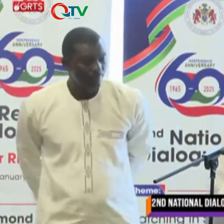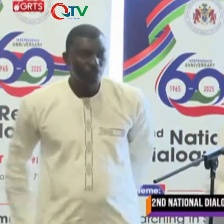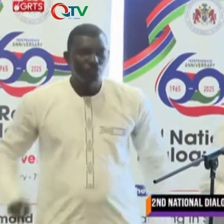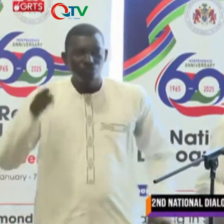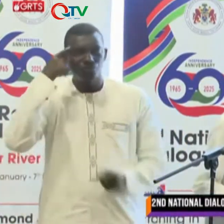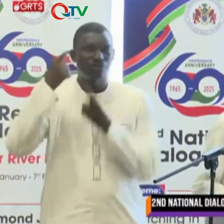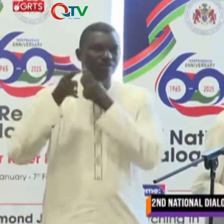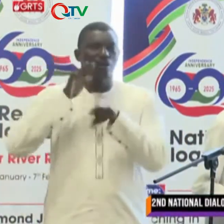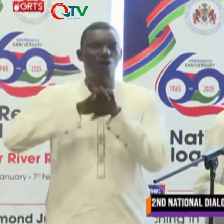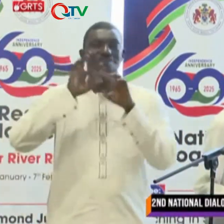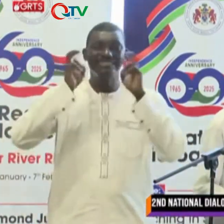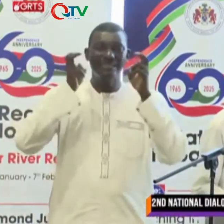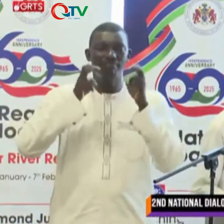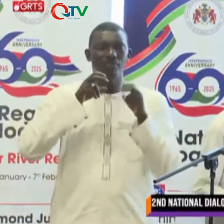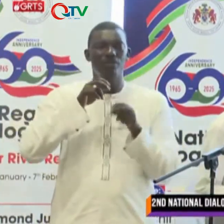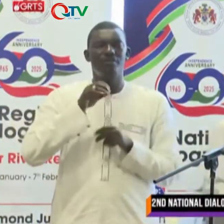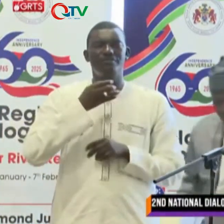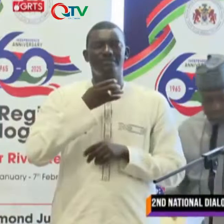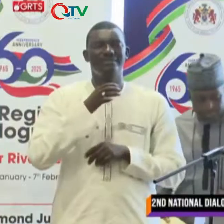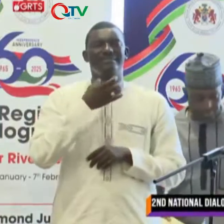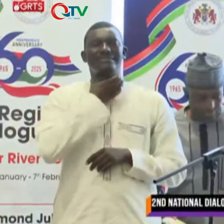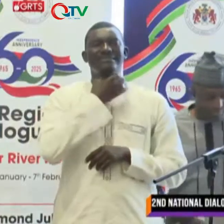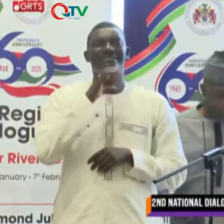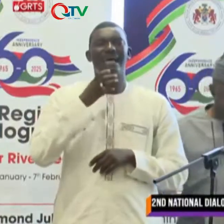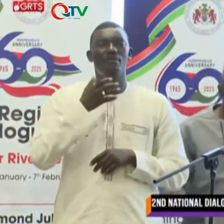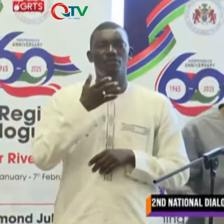Jubilee. Welcome.